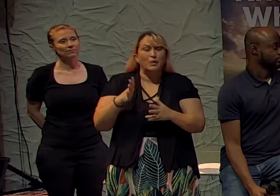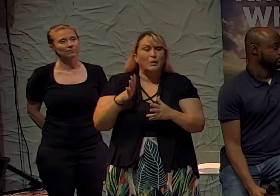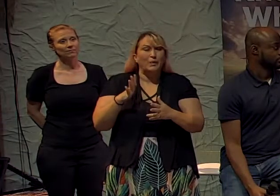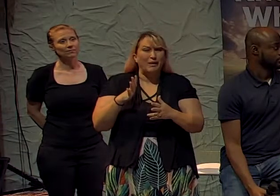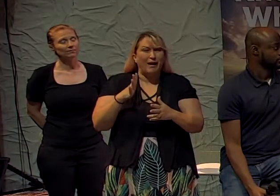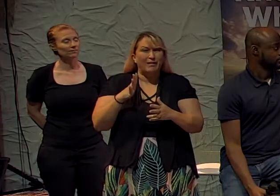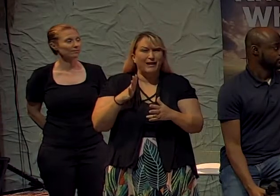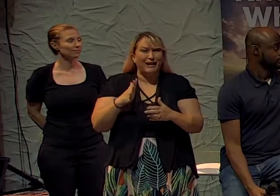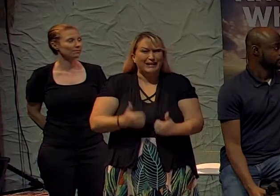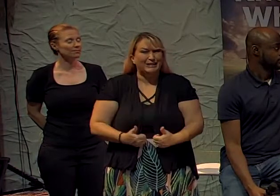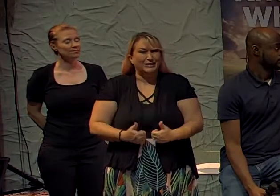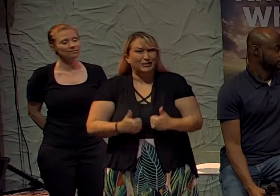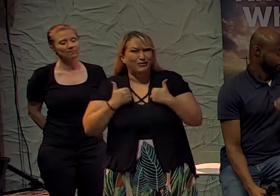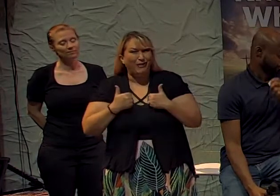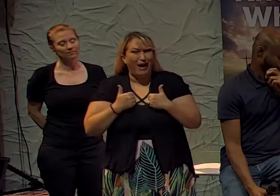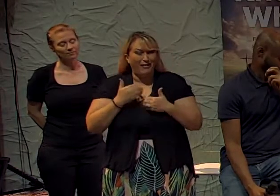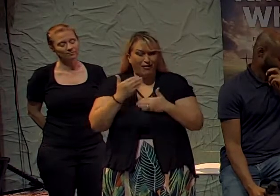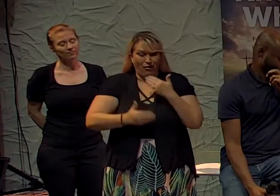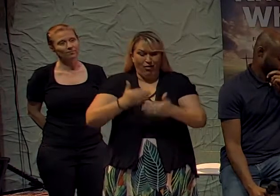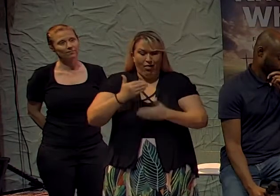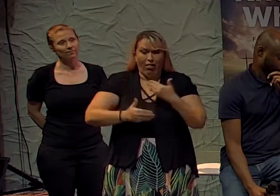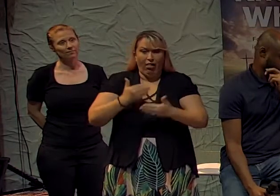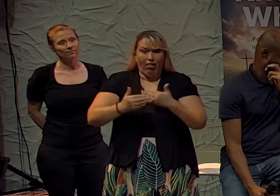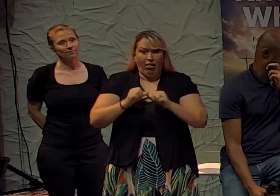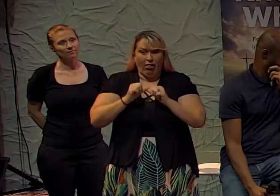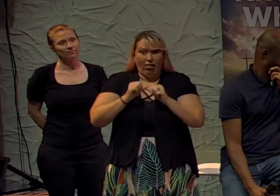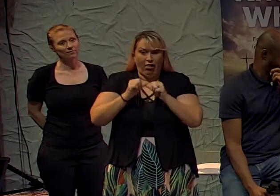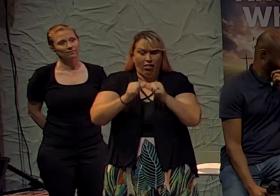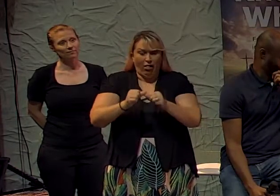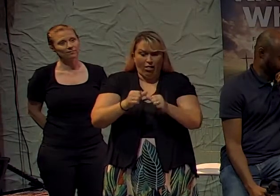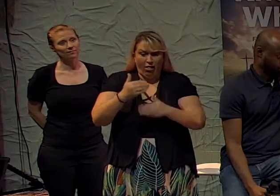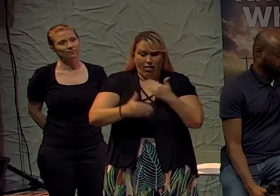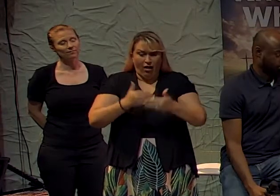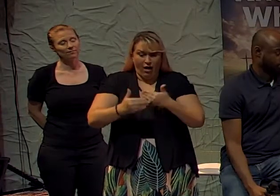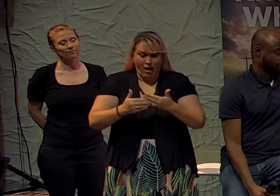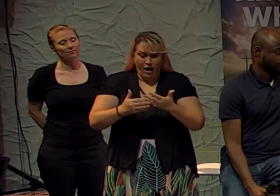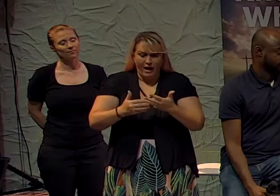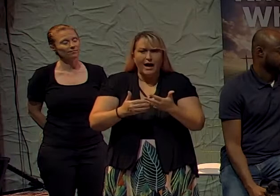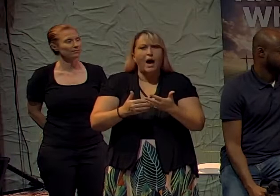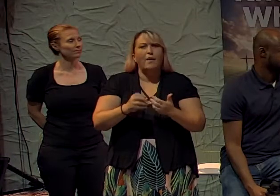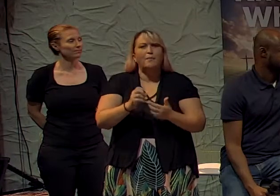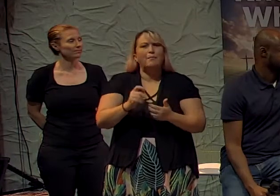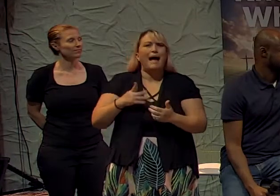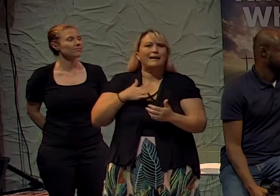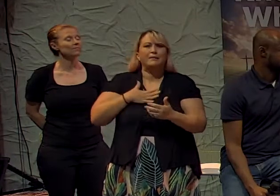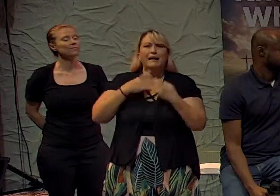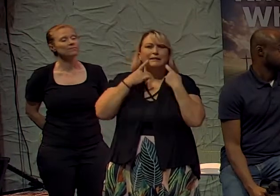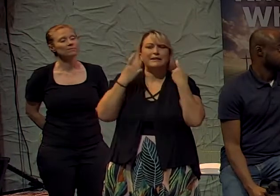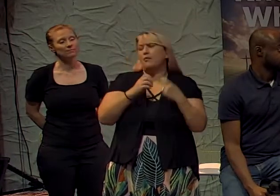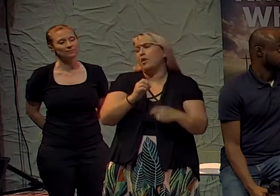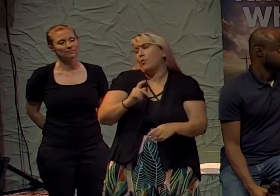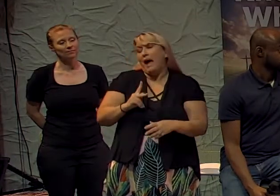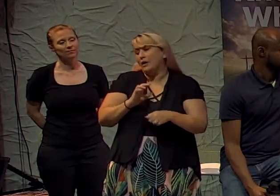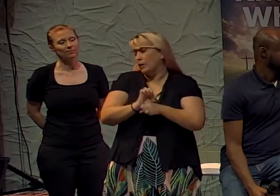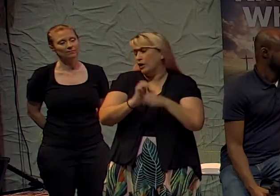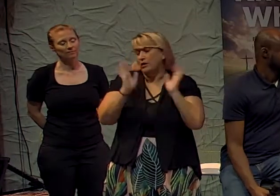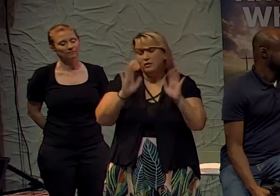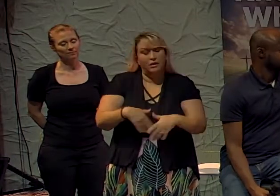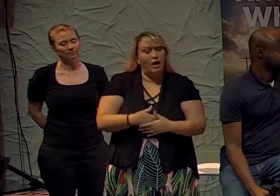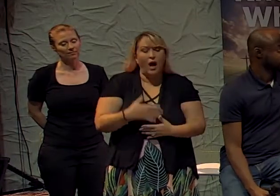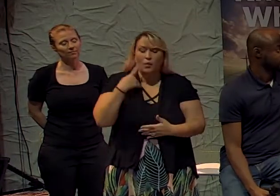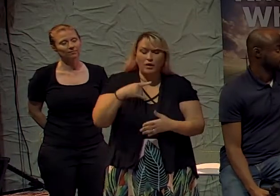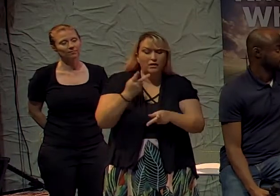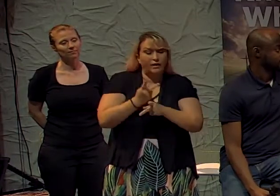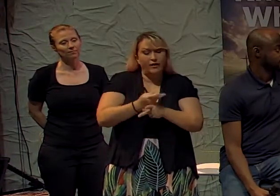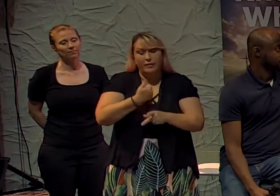I guess. I don't know how else to describe it, except that I went back to my old sin. I'm just going to go back to work. I'm going to be